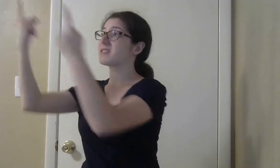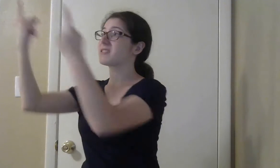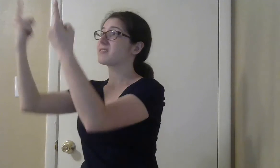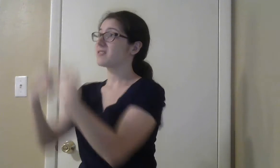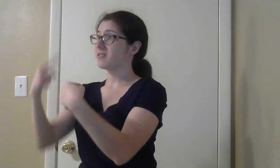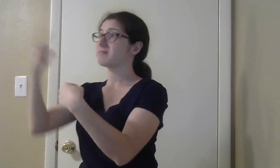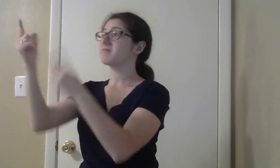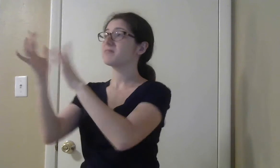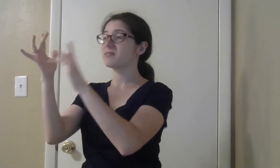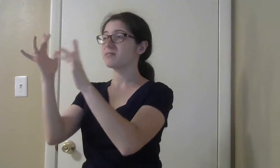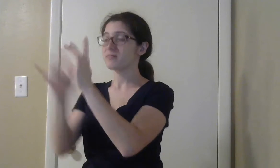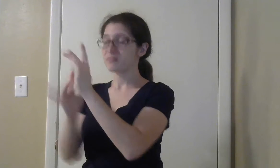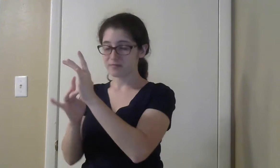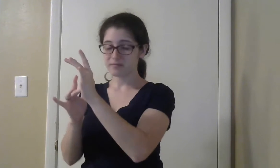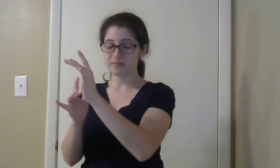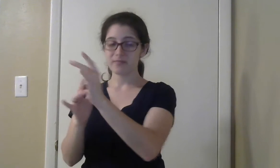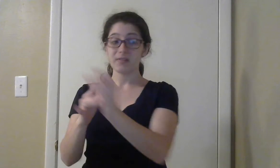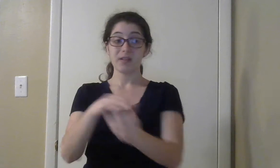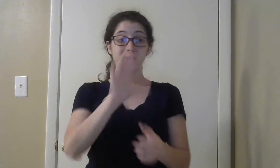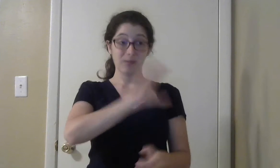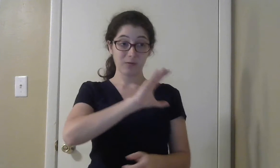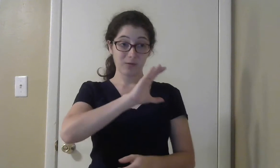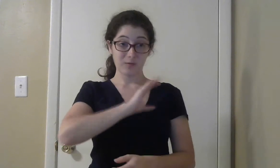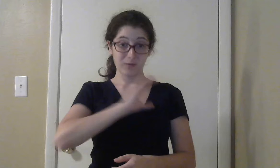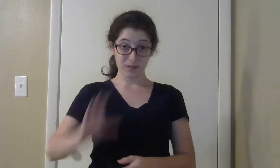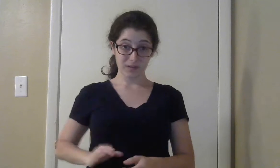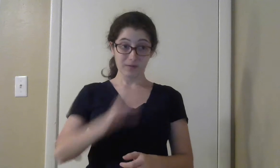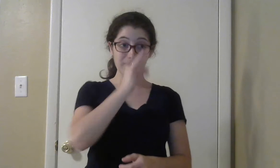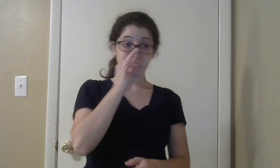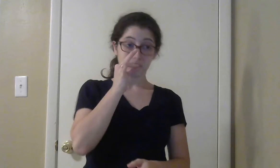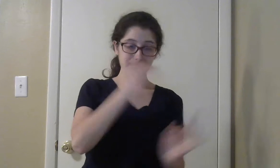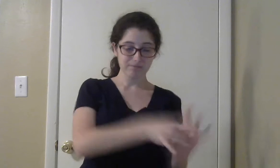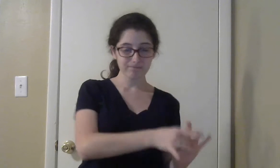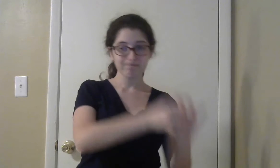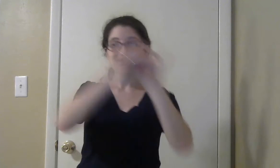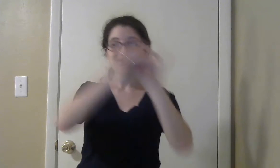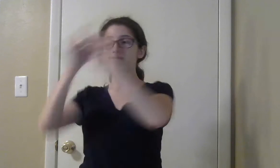meanings of Christian fasting is that we are expressing our